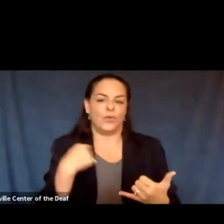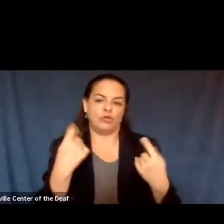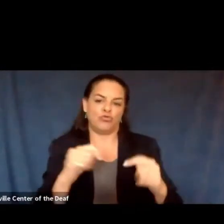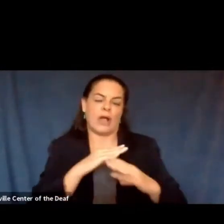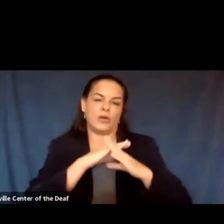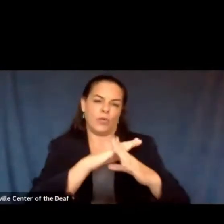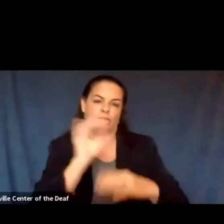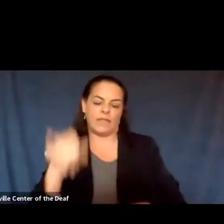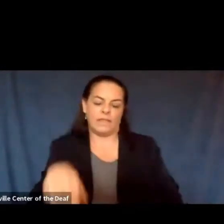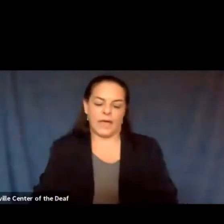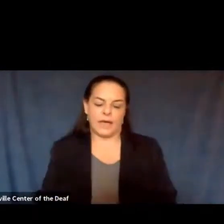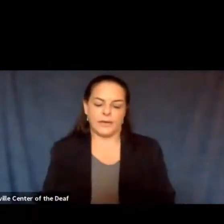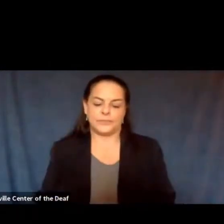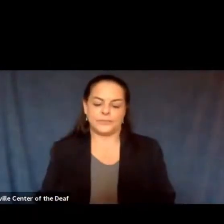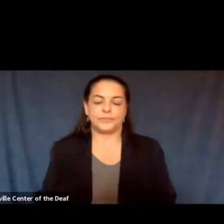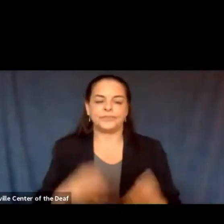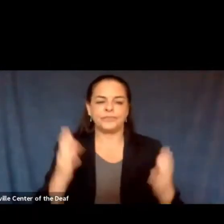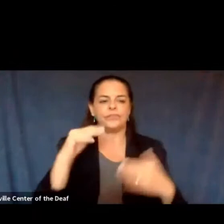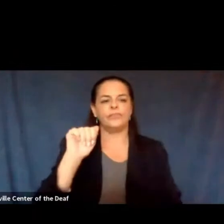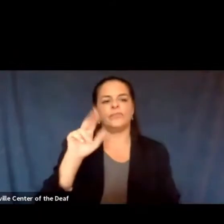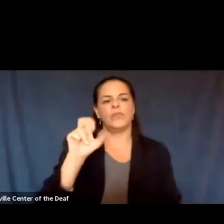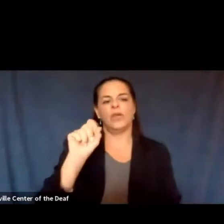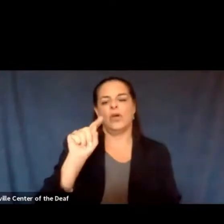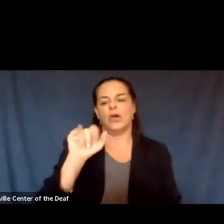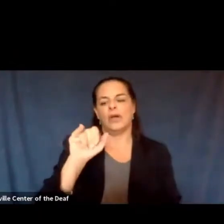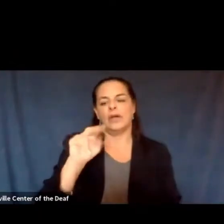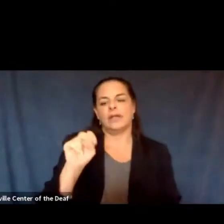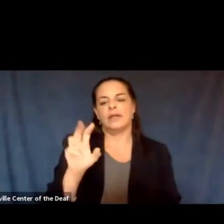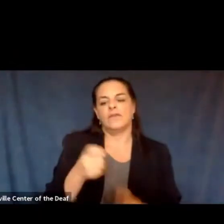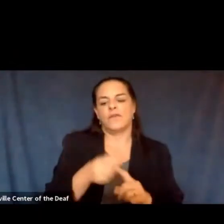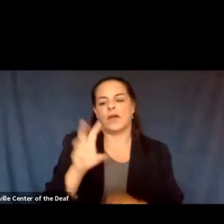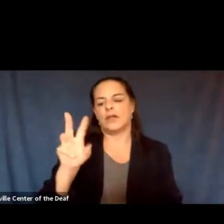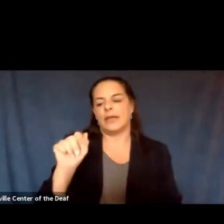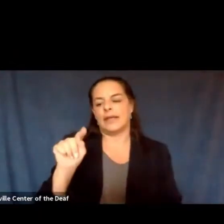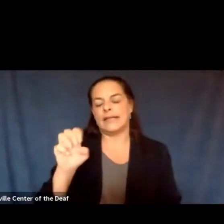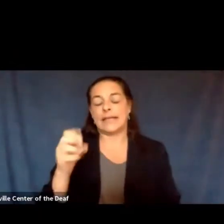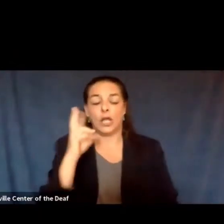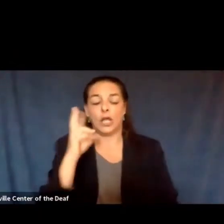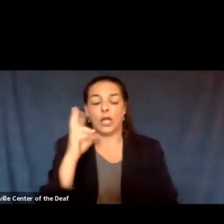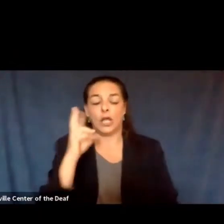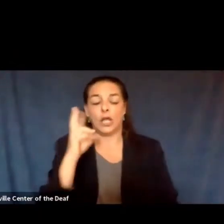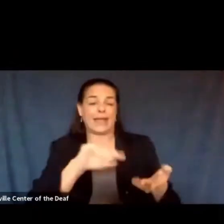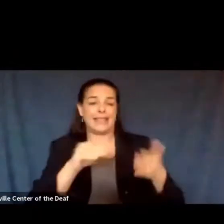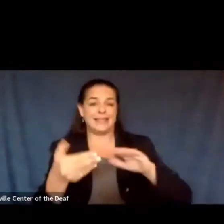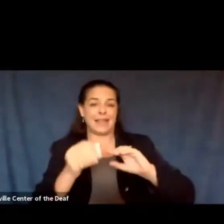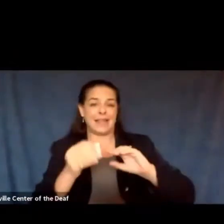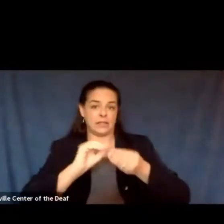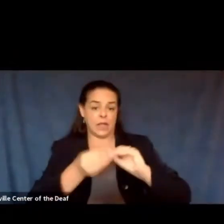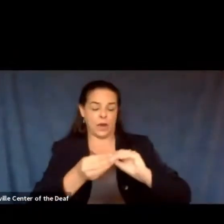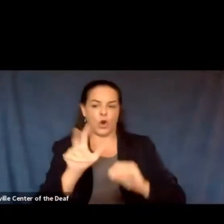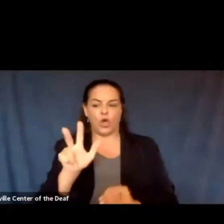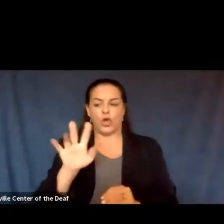prevent. From Austin with WATE, taking a look at the death toll, there were 34 deaths in